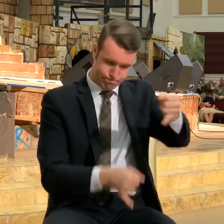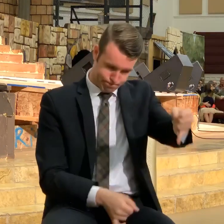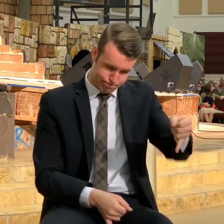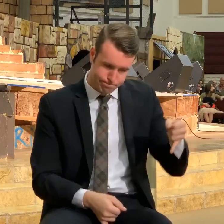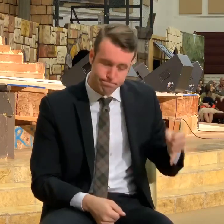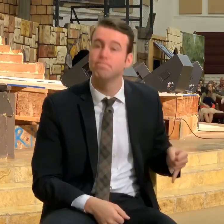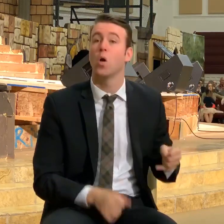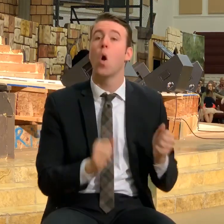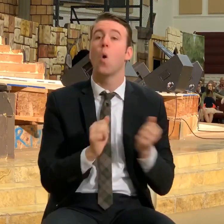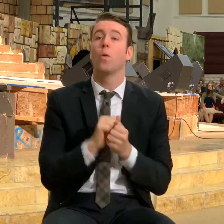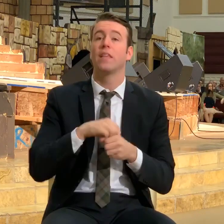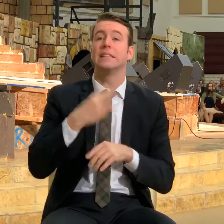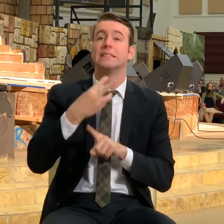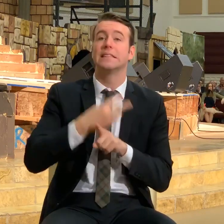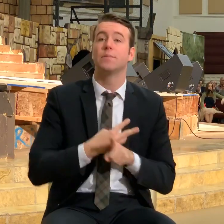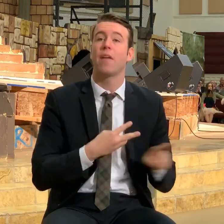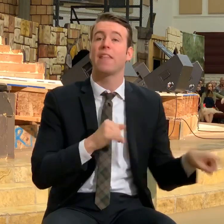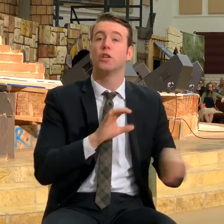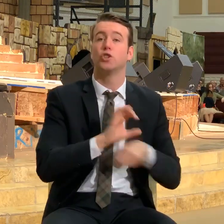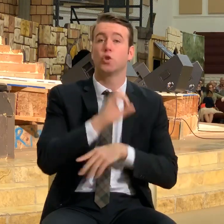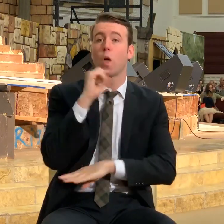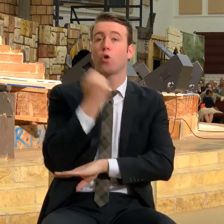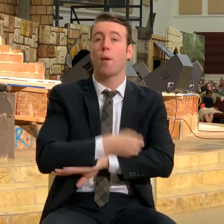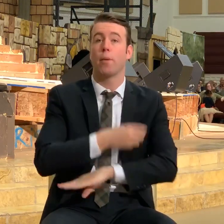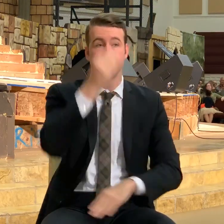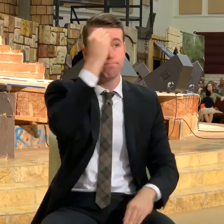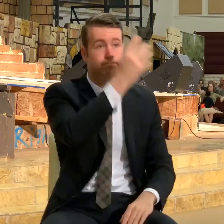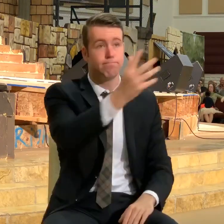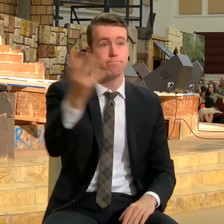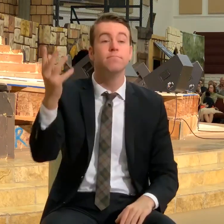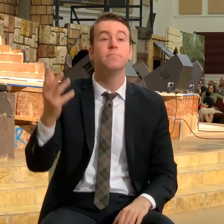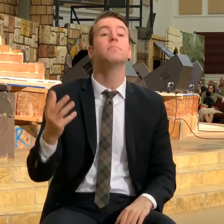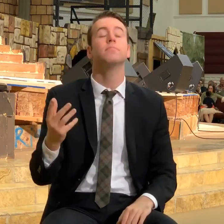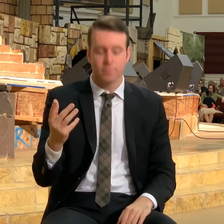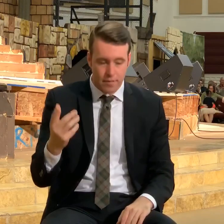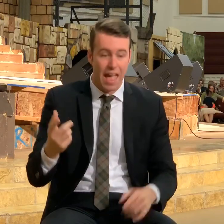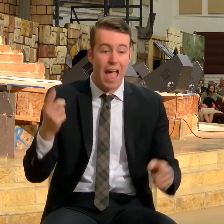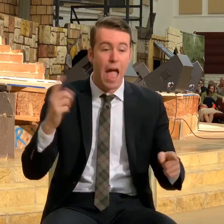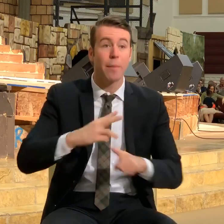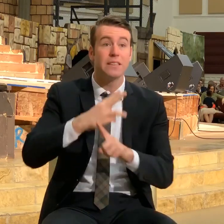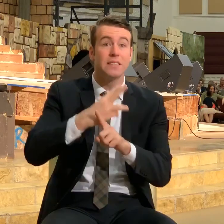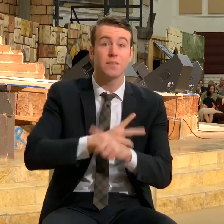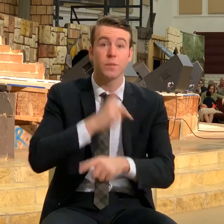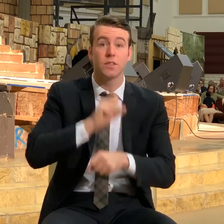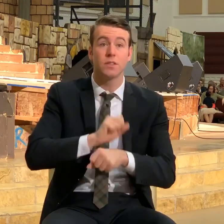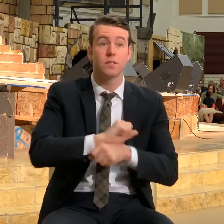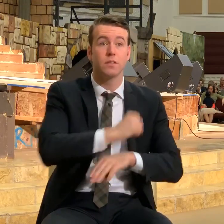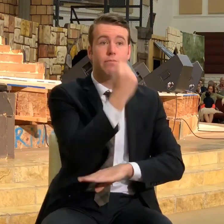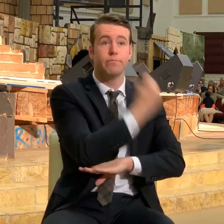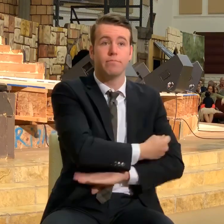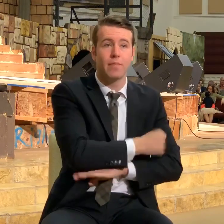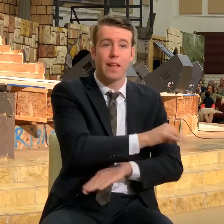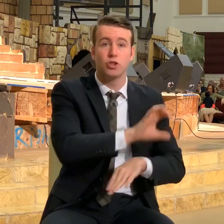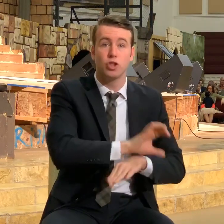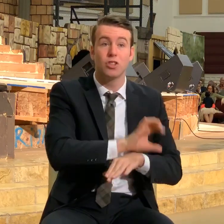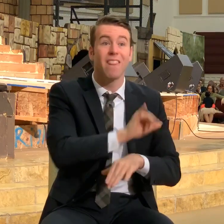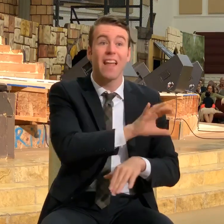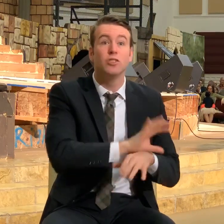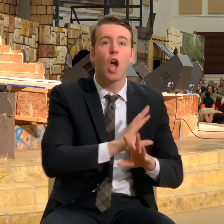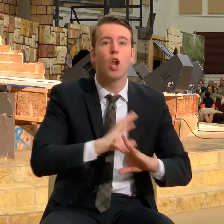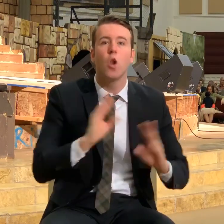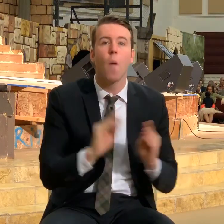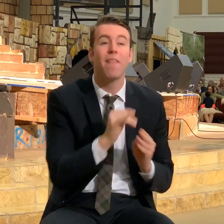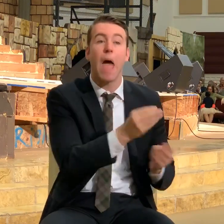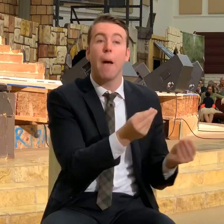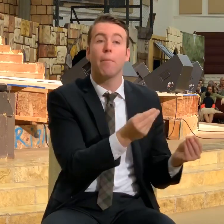within 6 months, that church will crumble. In 6 months, almost to the day, that church crumbled. That church is no more. That